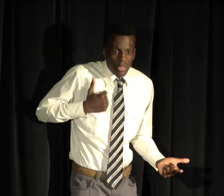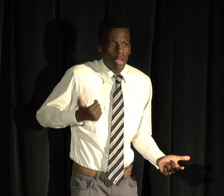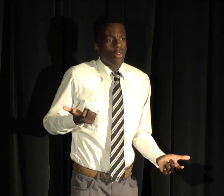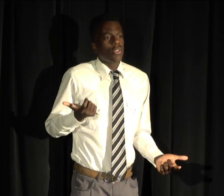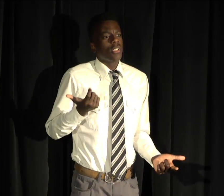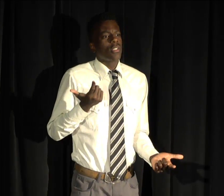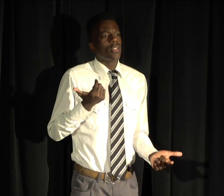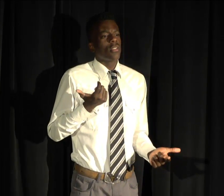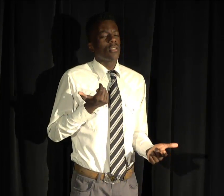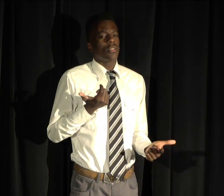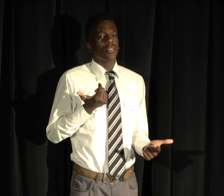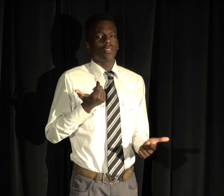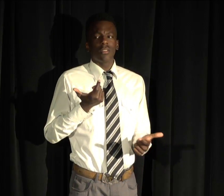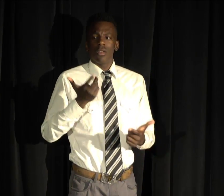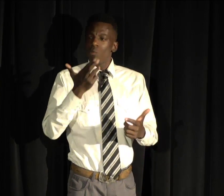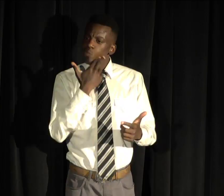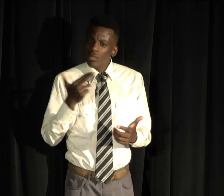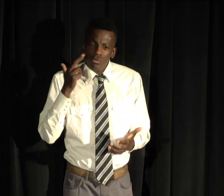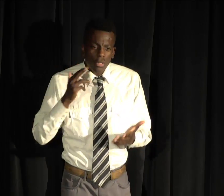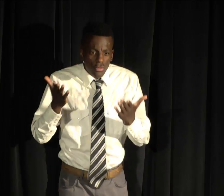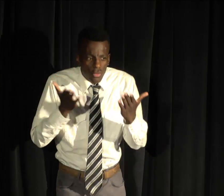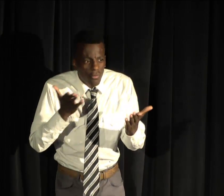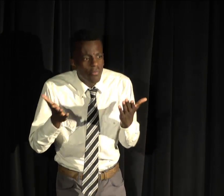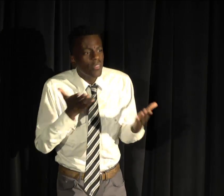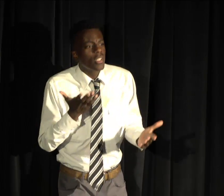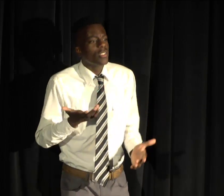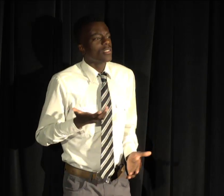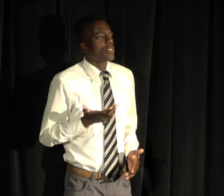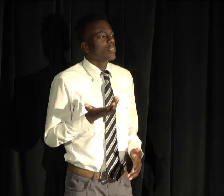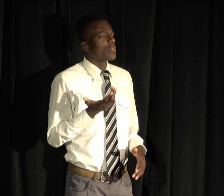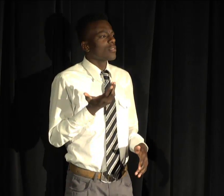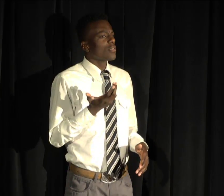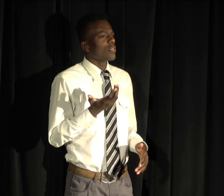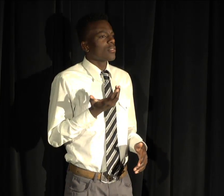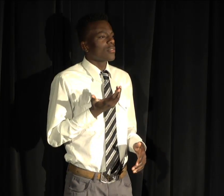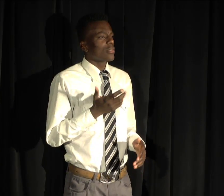police officers, the military, restaurant servers,